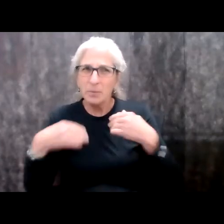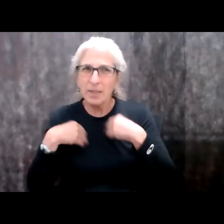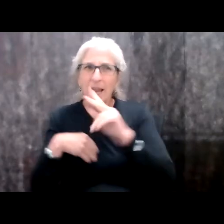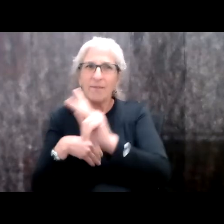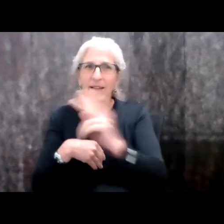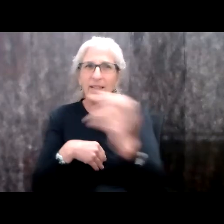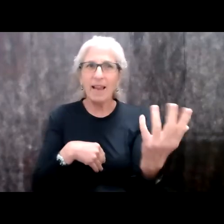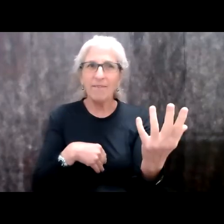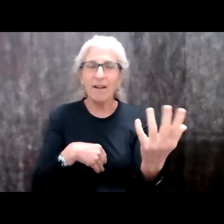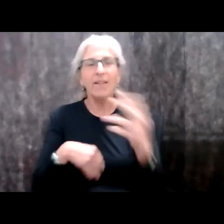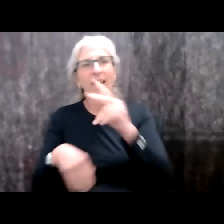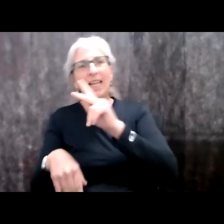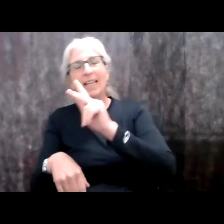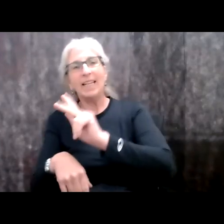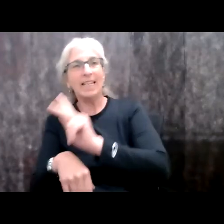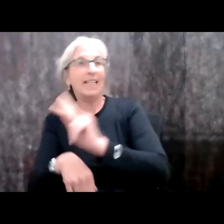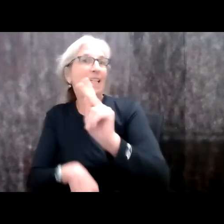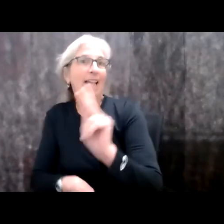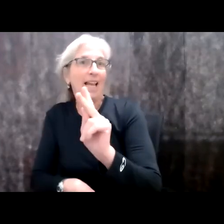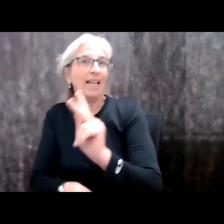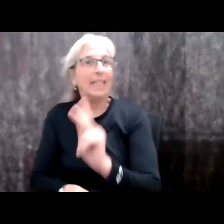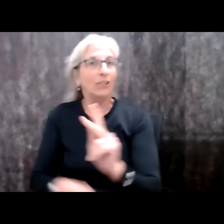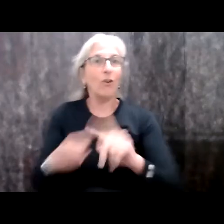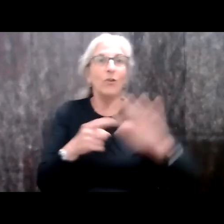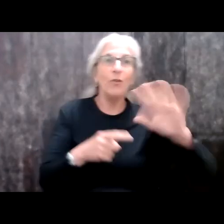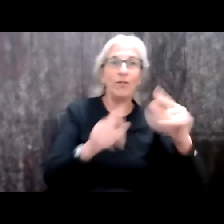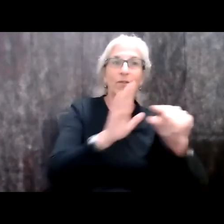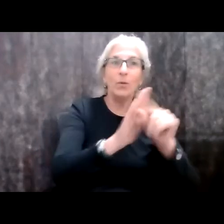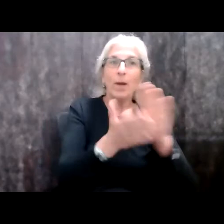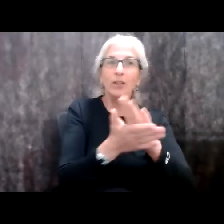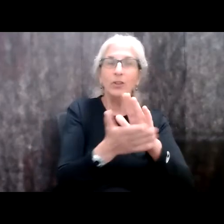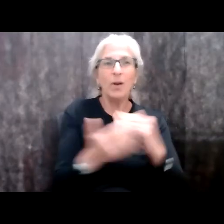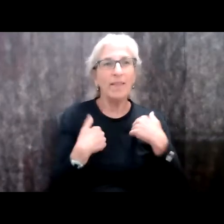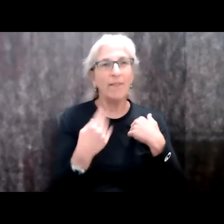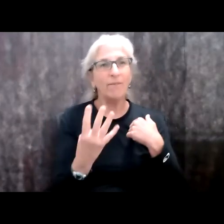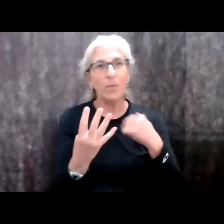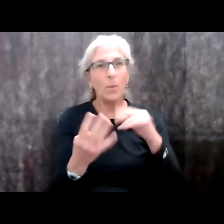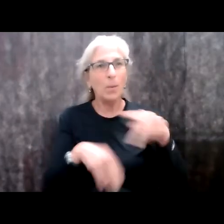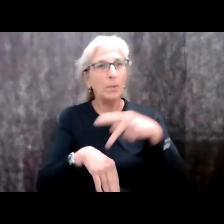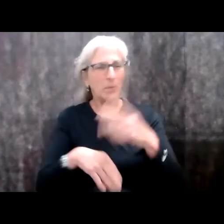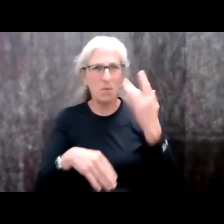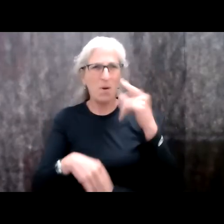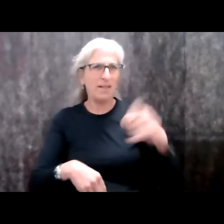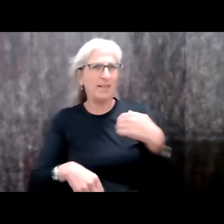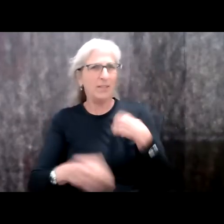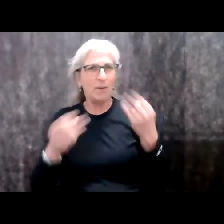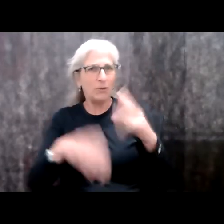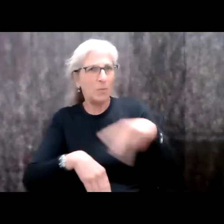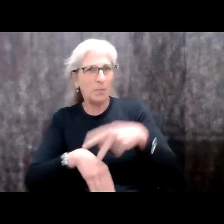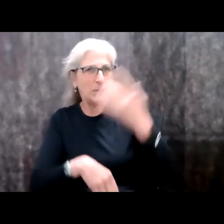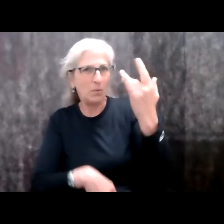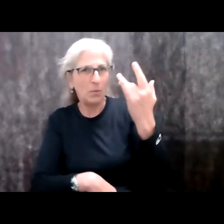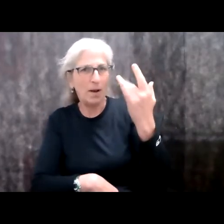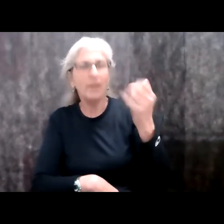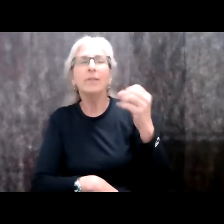four. Explain to me why you need four principals. So I think that taking that money away and giving that voice and that power back to the